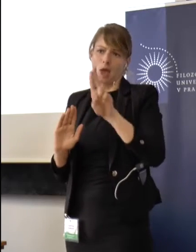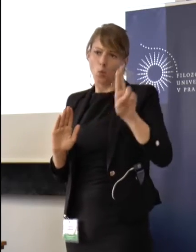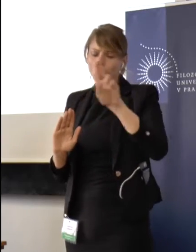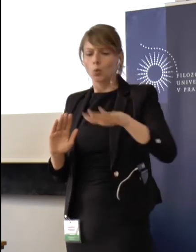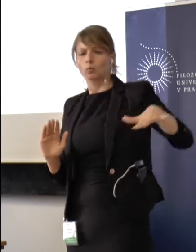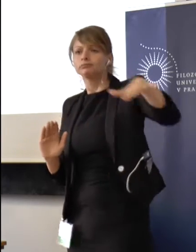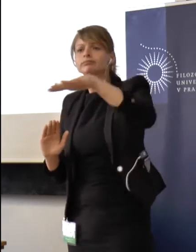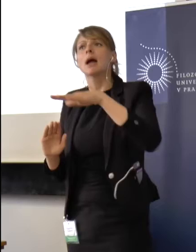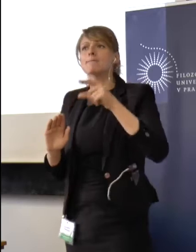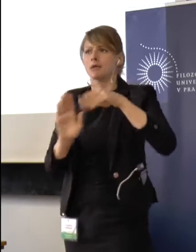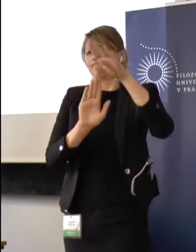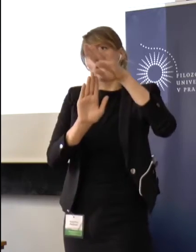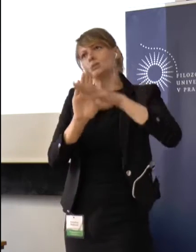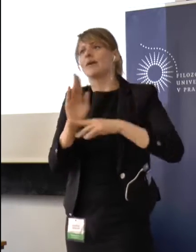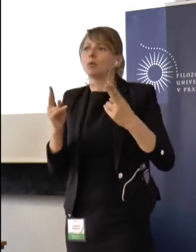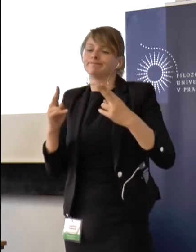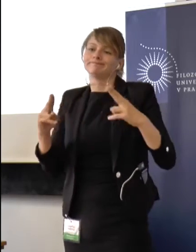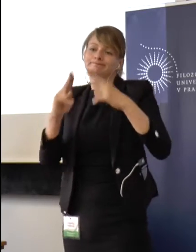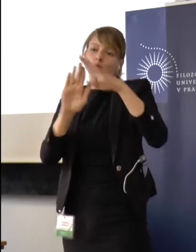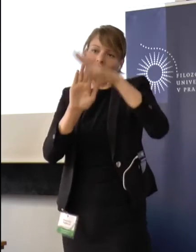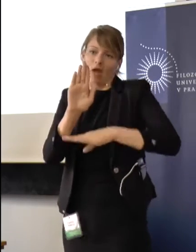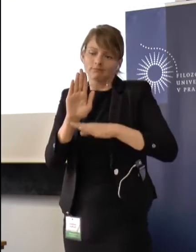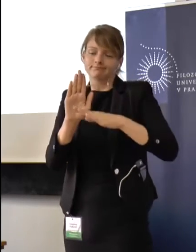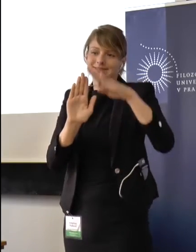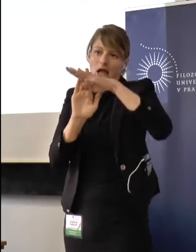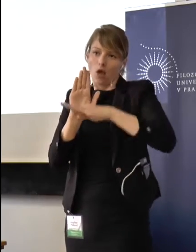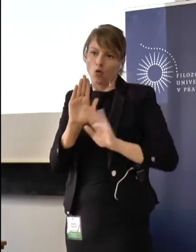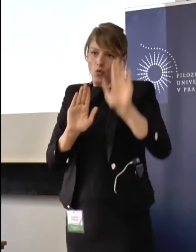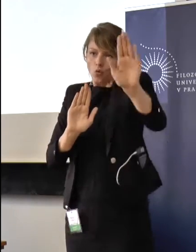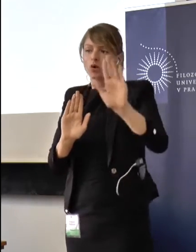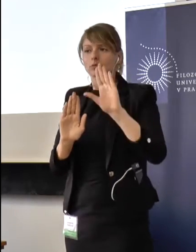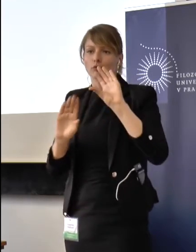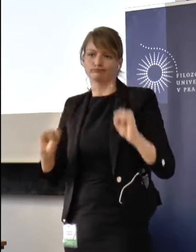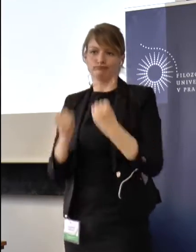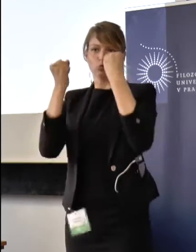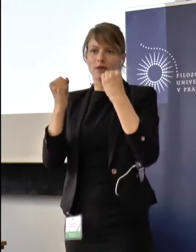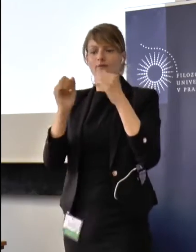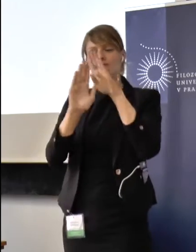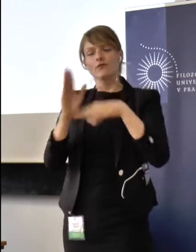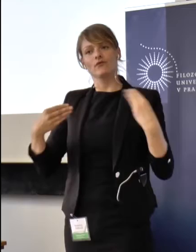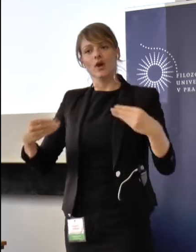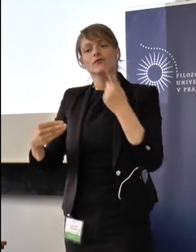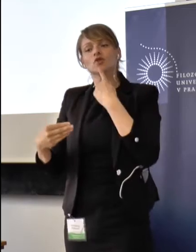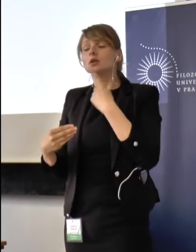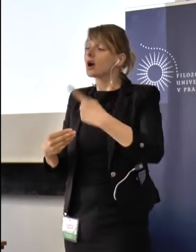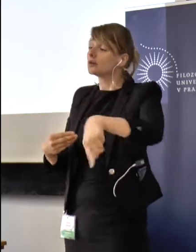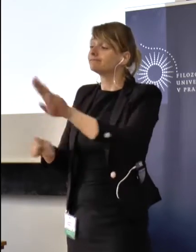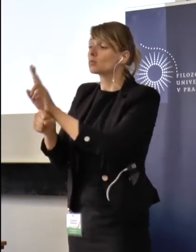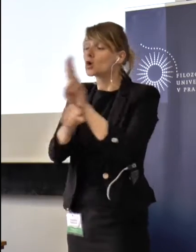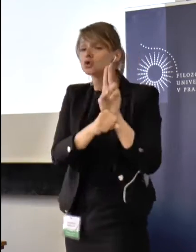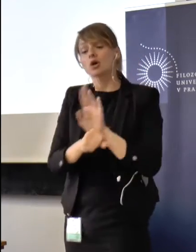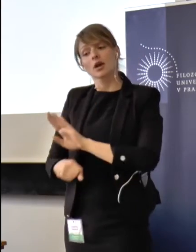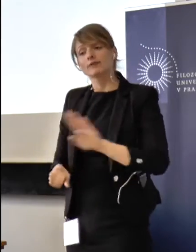that the Union shall respect its rich cultural and linguistic diversity and shall ensure that Europe's cultural heritage is